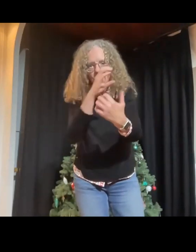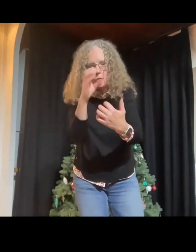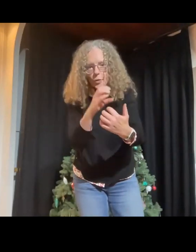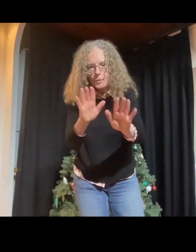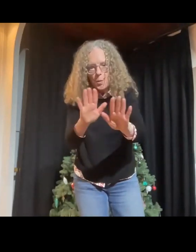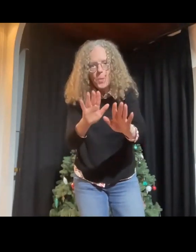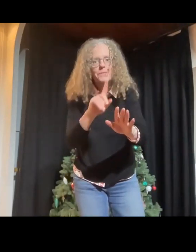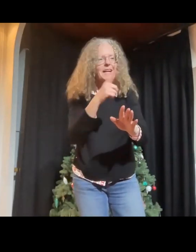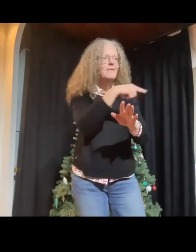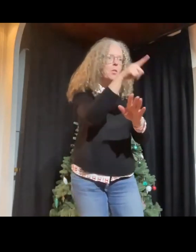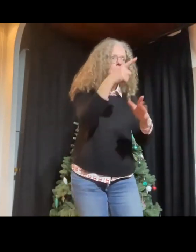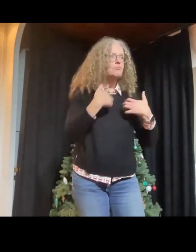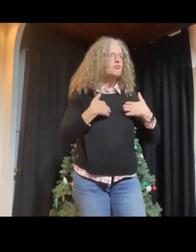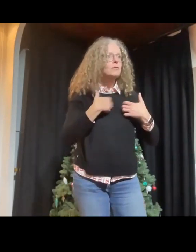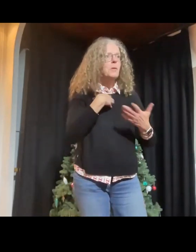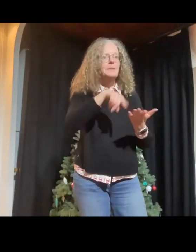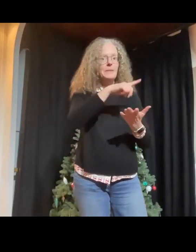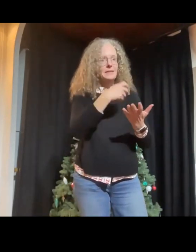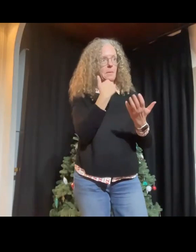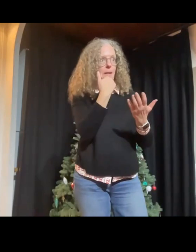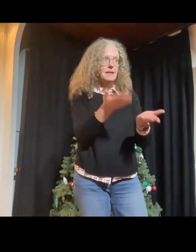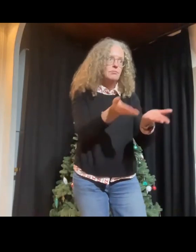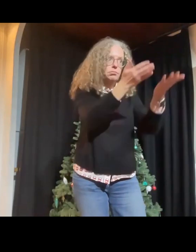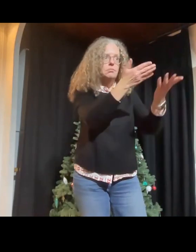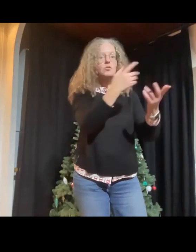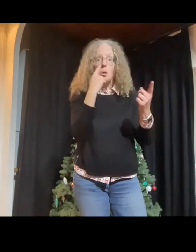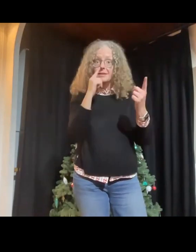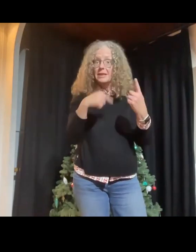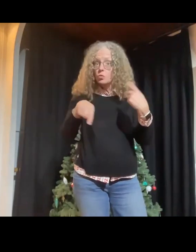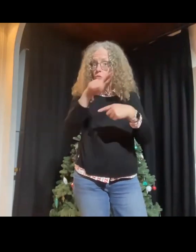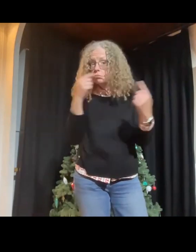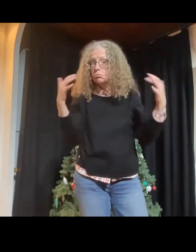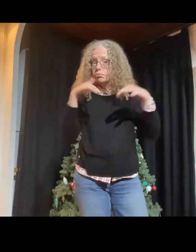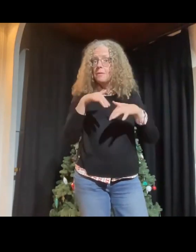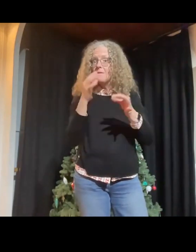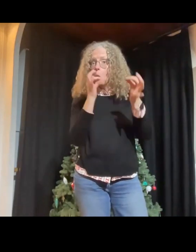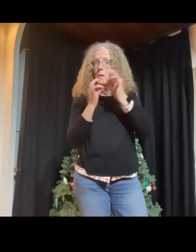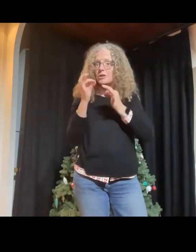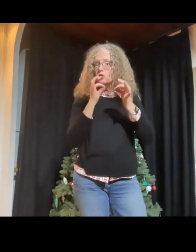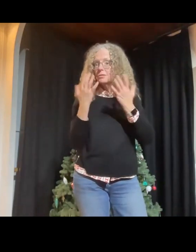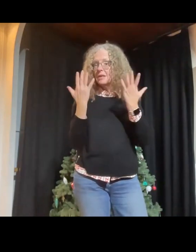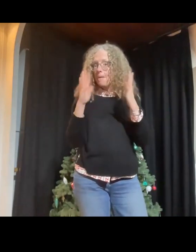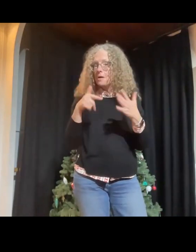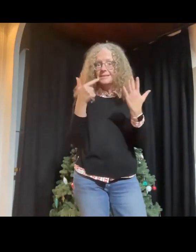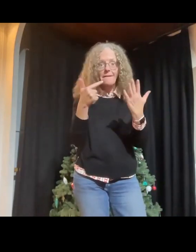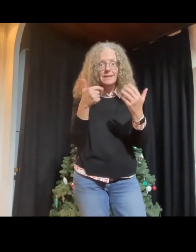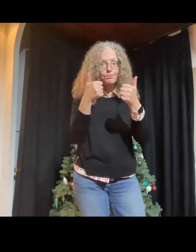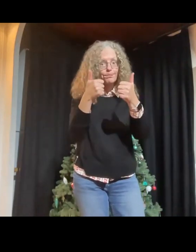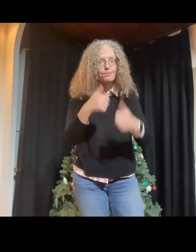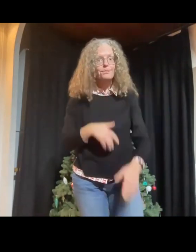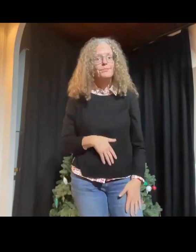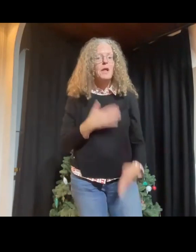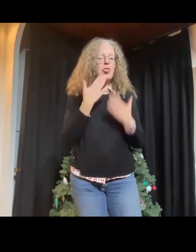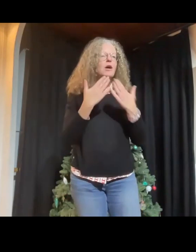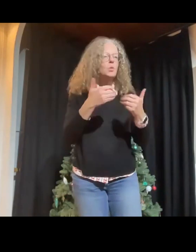pizza. Not for the audience on Zoom, unfortunately, but those who are here in person in Deaf Action, feel free to get yourself some pizza, and then we'll come back